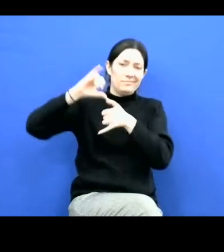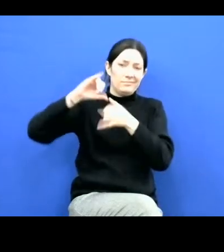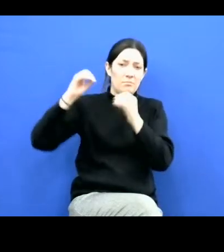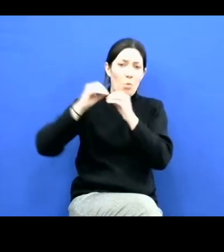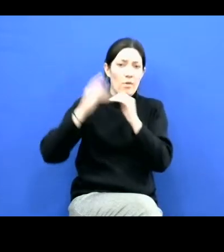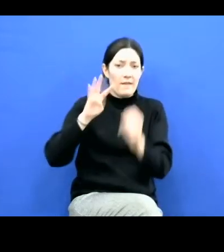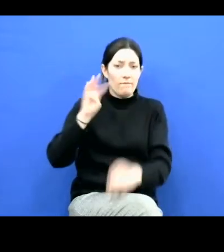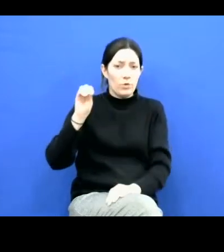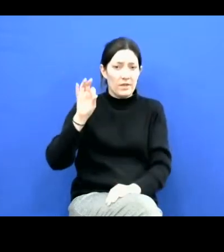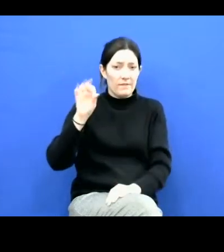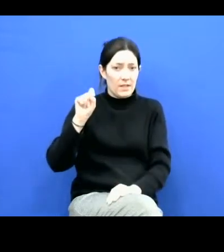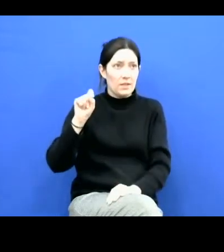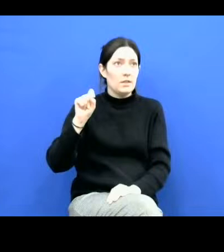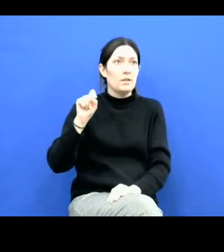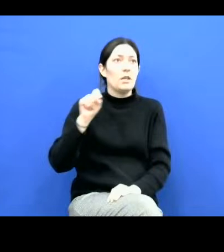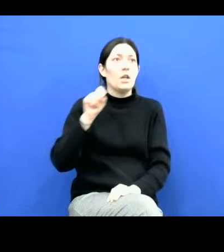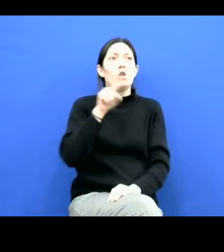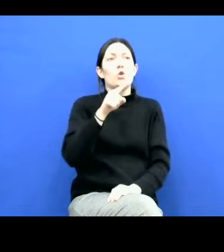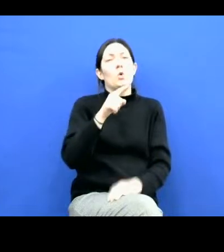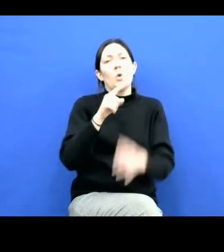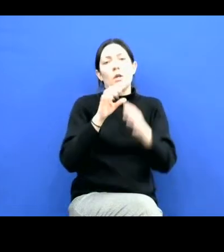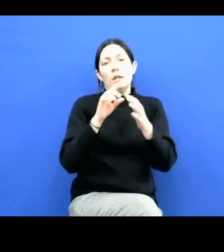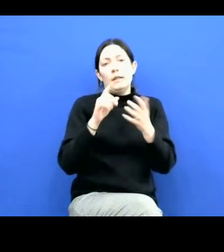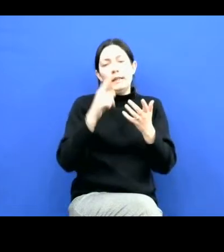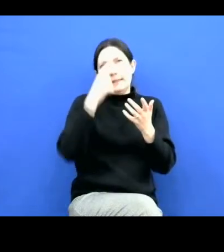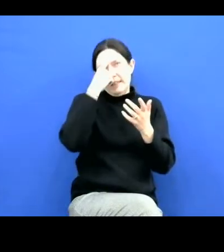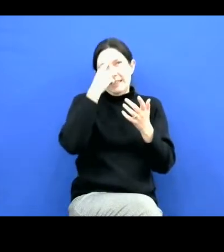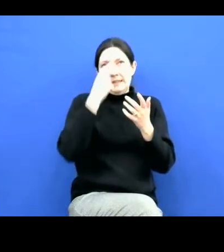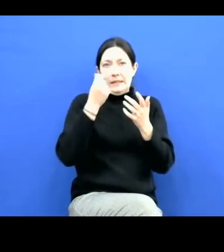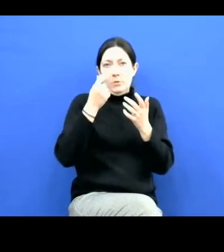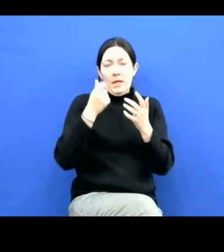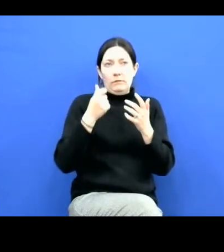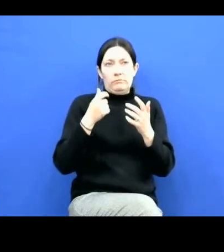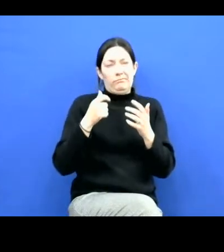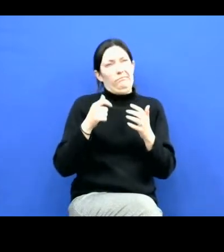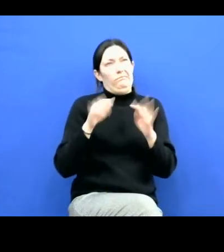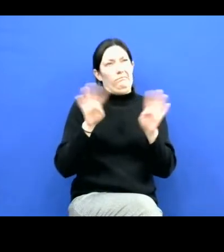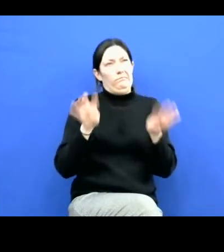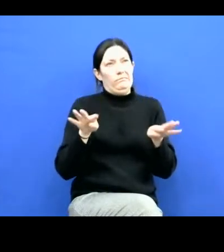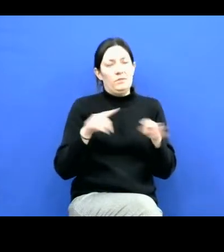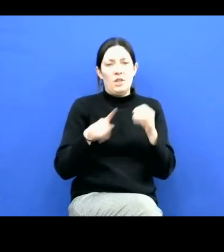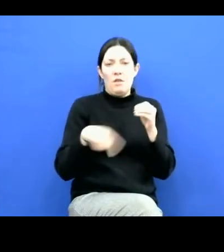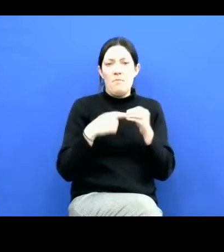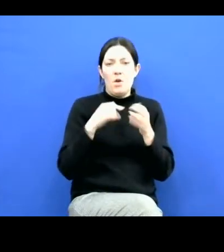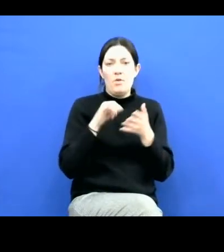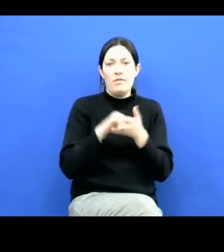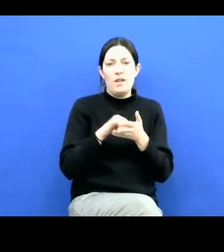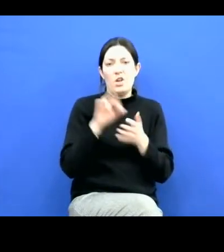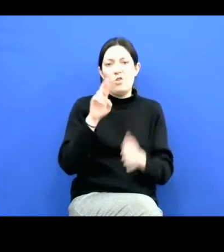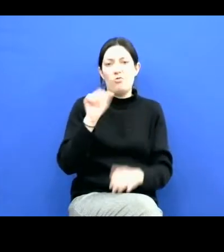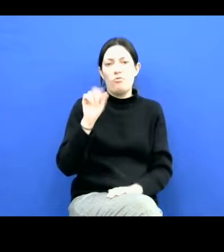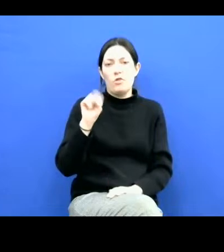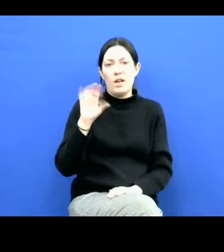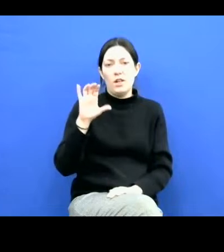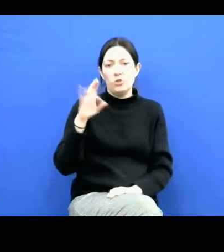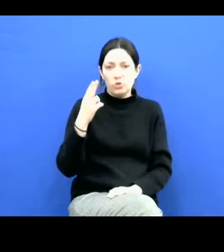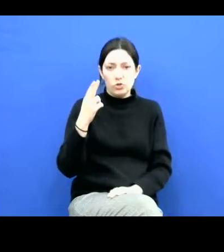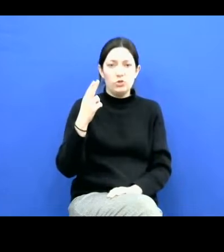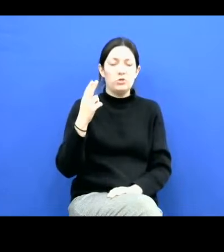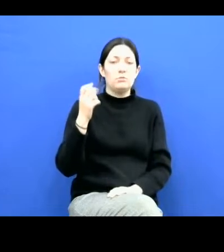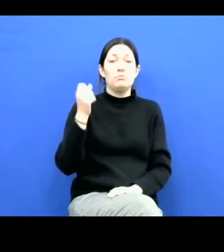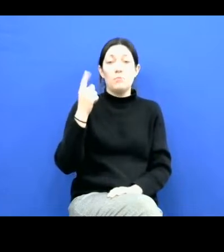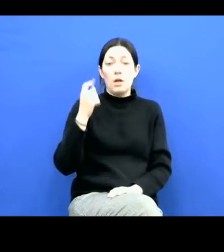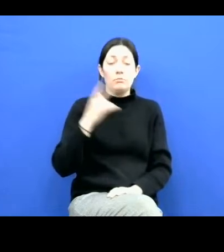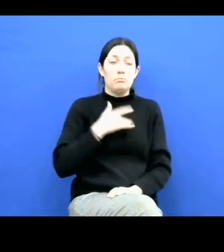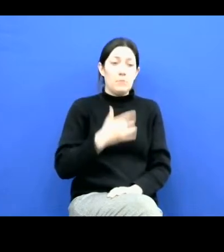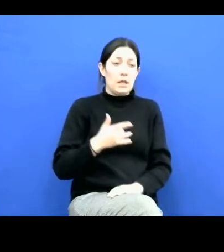stumped me a little bit on the question of a ranch. When I think of a ranch, it's single floor living, but I didn't know the height off the top of my head, but I think we were looking at vaulted ceilings, things